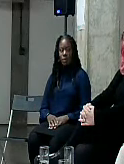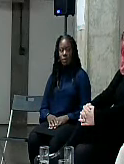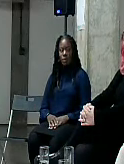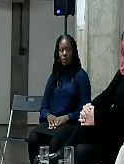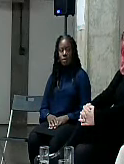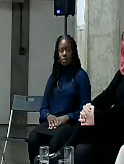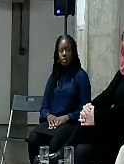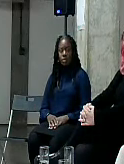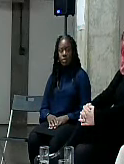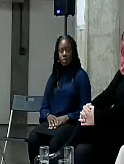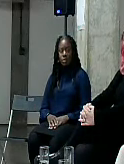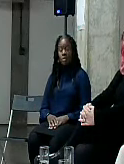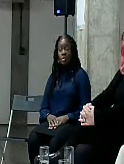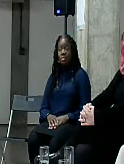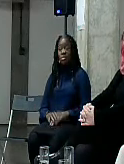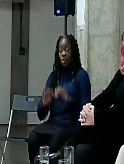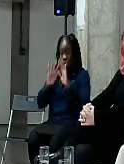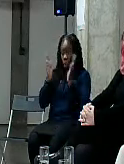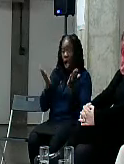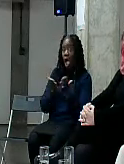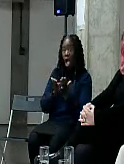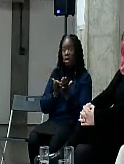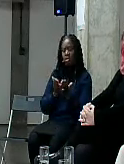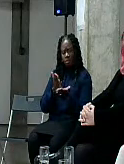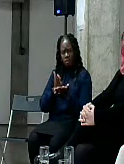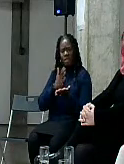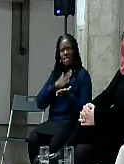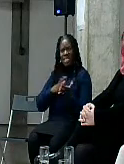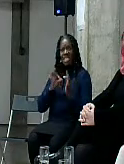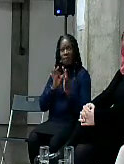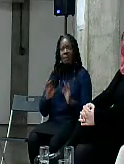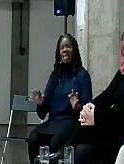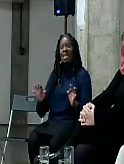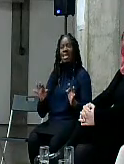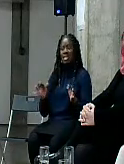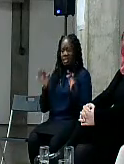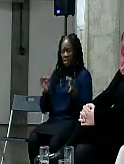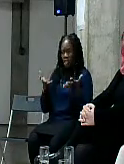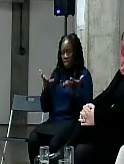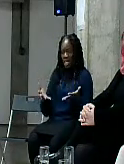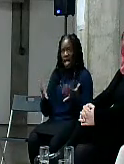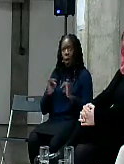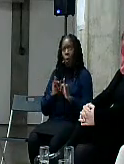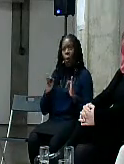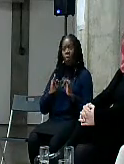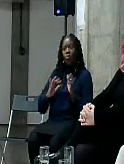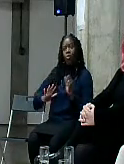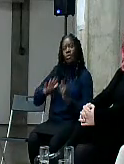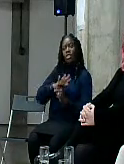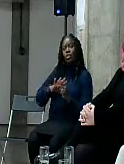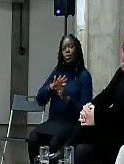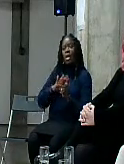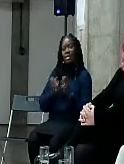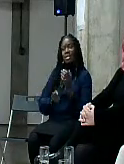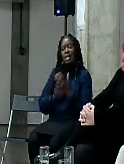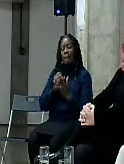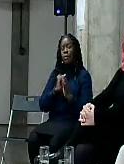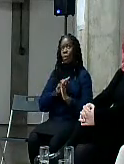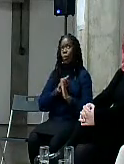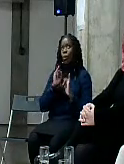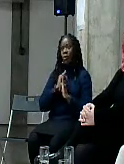I mean, we need peace in the world. That is, you know, and this awful situation that's going on now is just so awful.